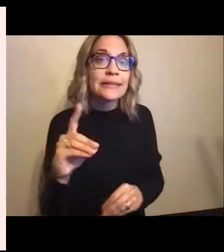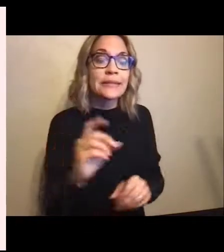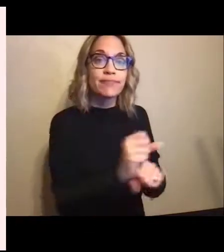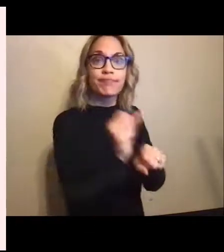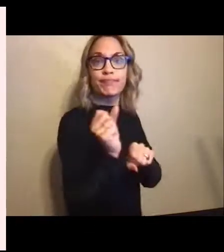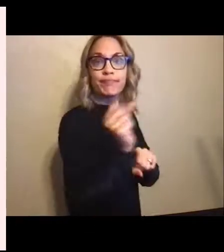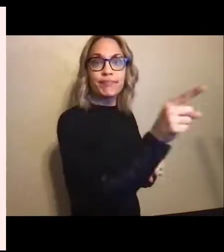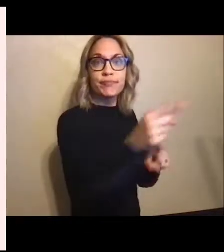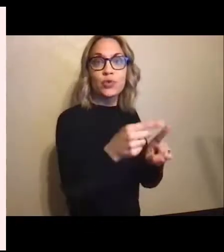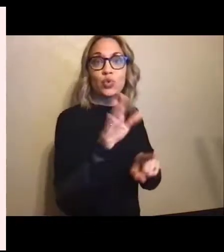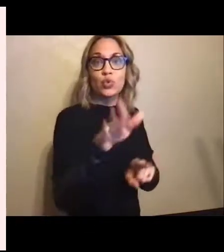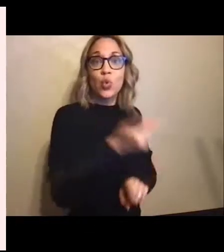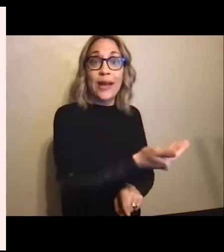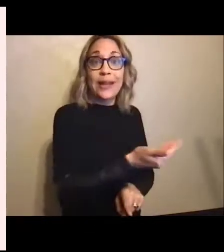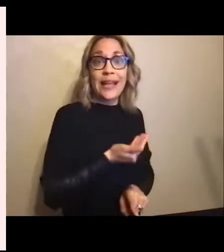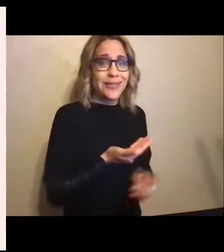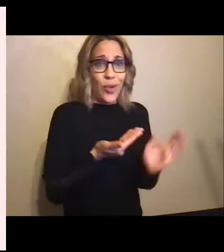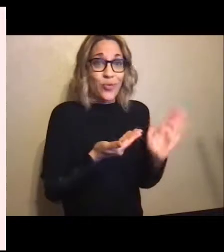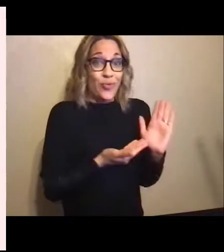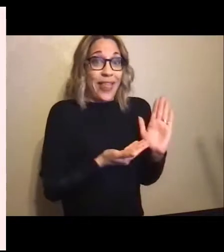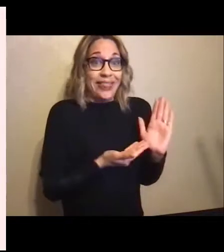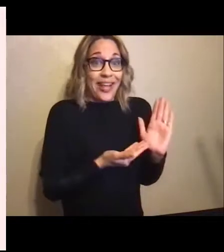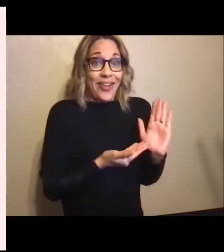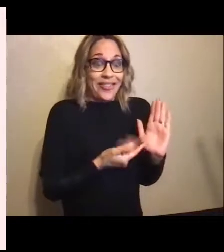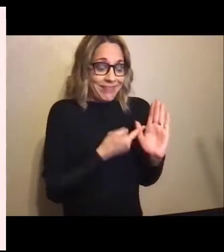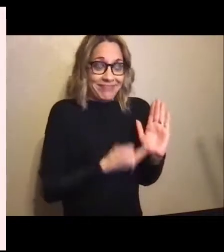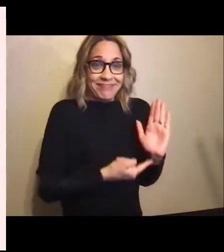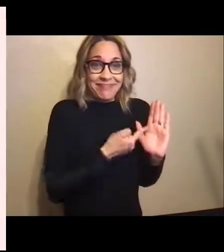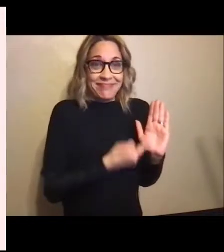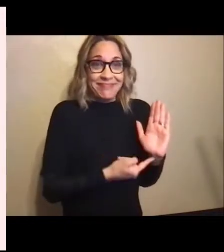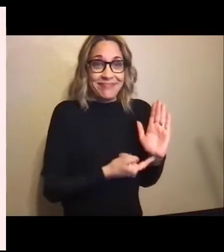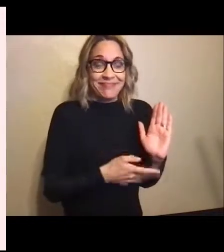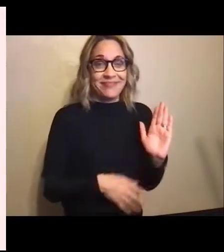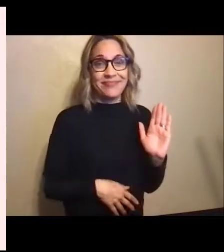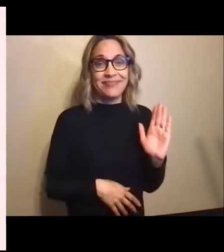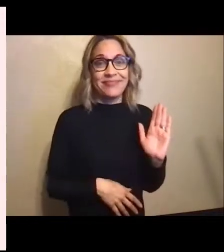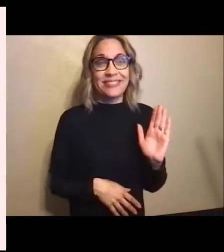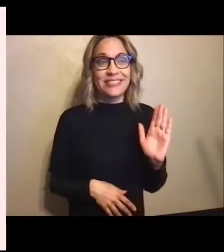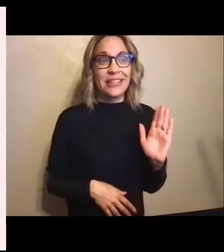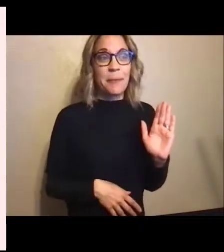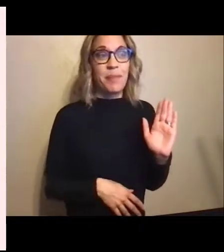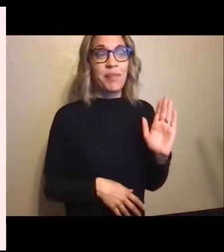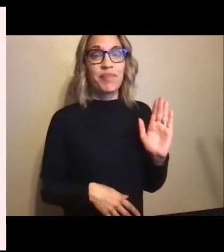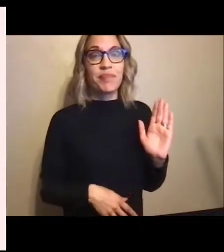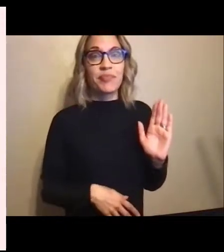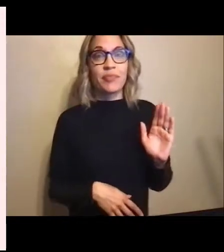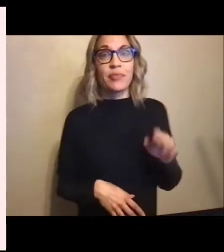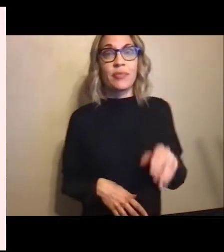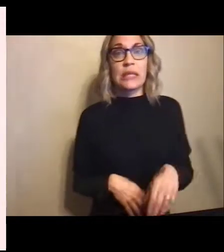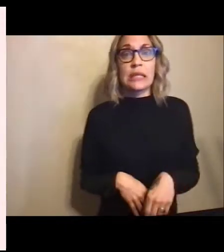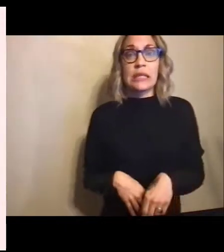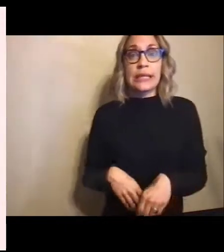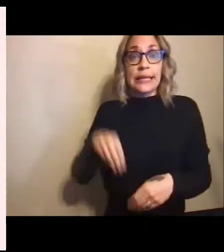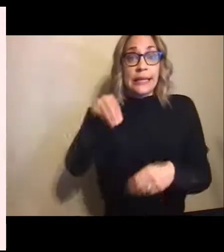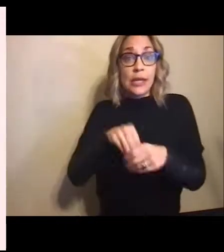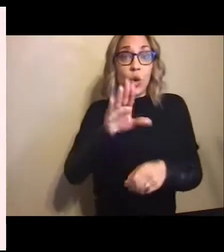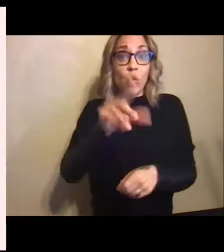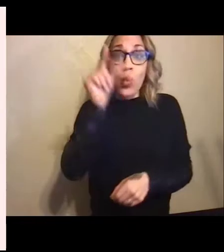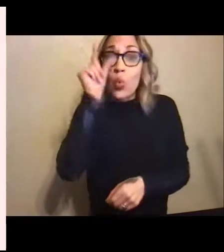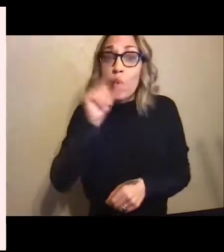private, you can make a private Zoom meeting ID for your invites, just already automated and ready for